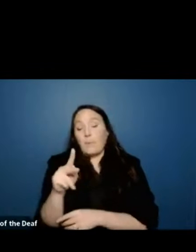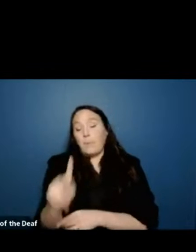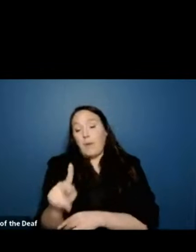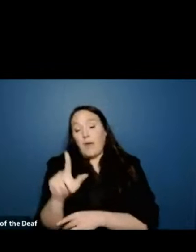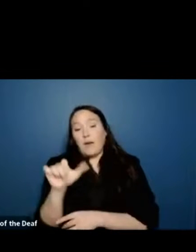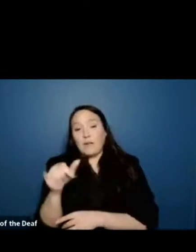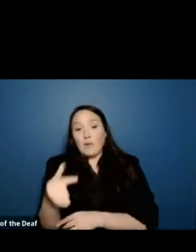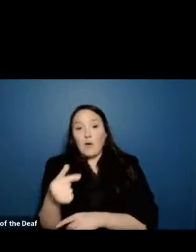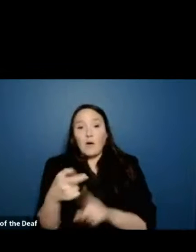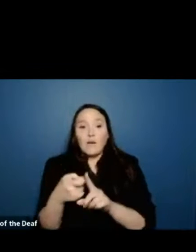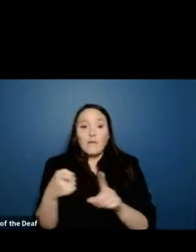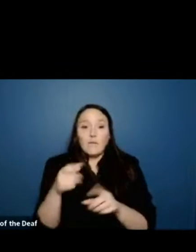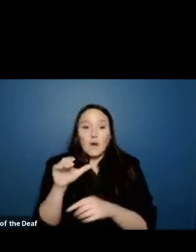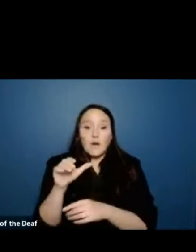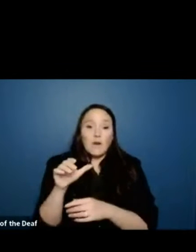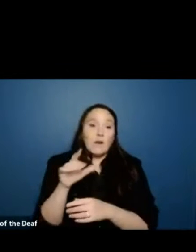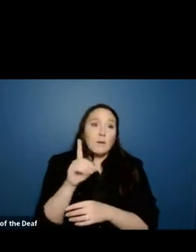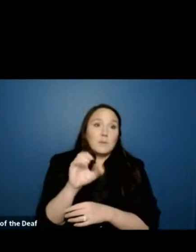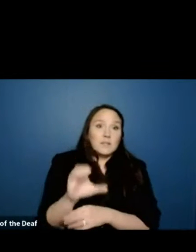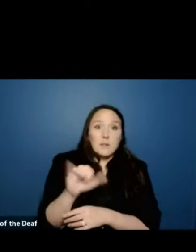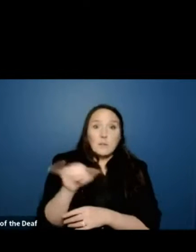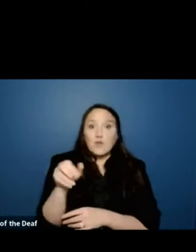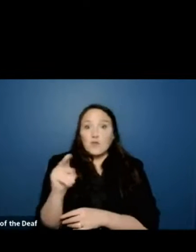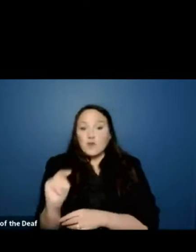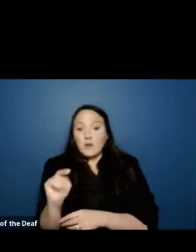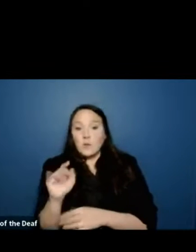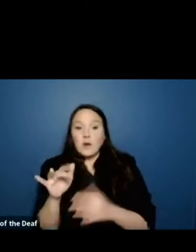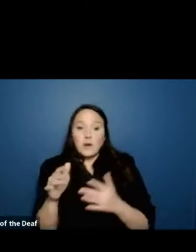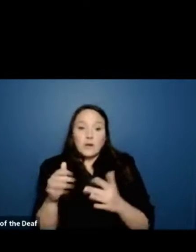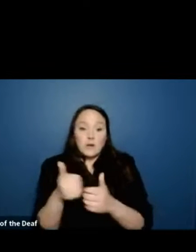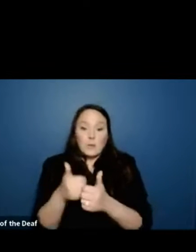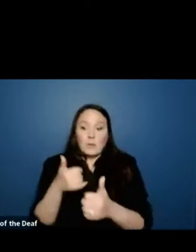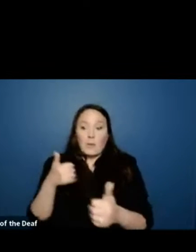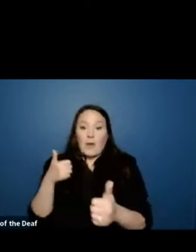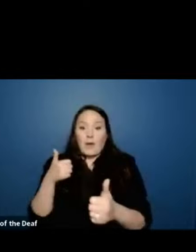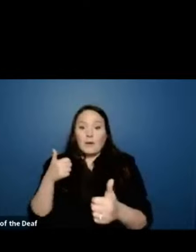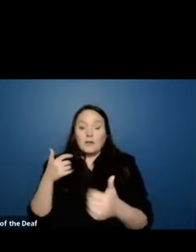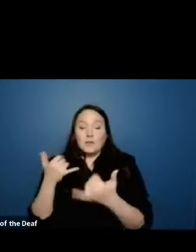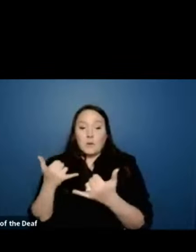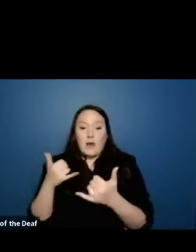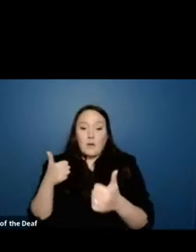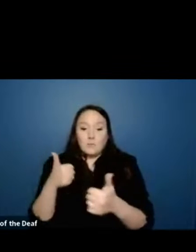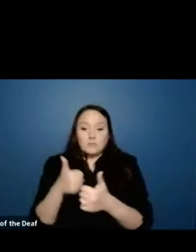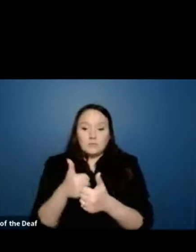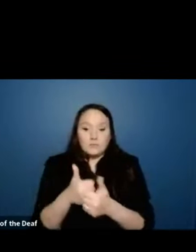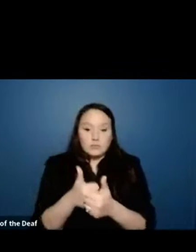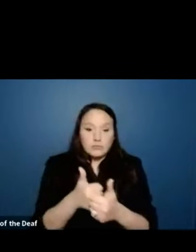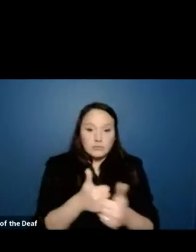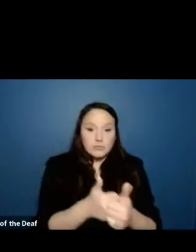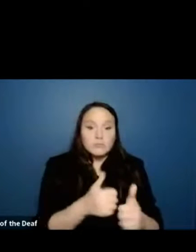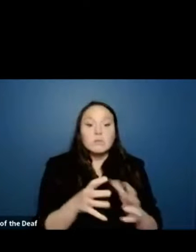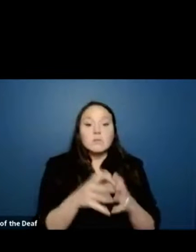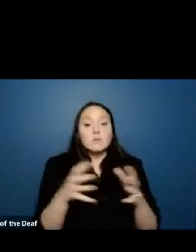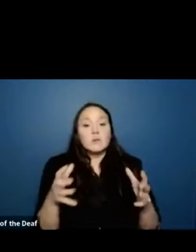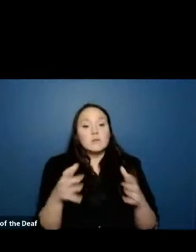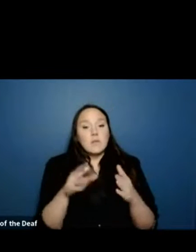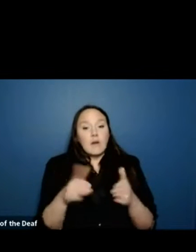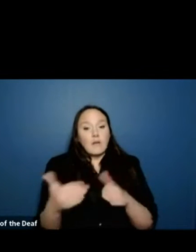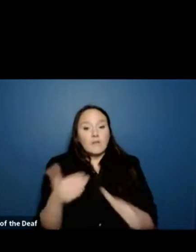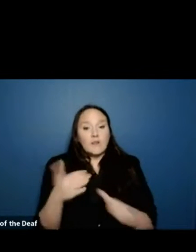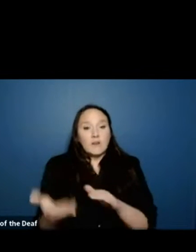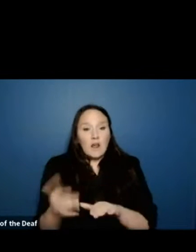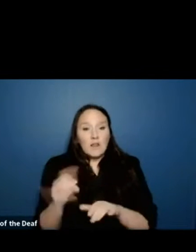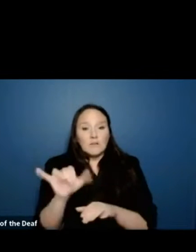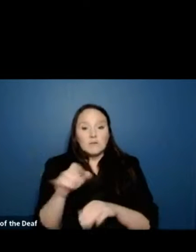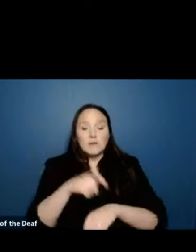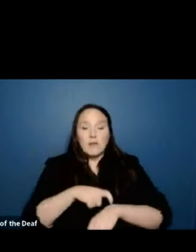came in December and January timeframe. And sadly with that, there were a lot of deaths. So they're working through their process. And so we're working through ours